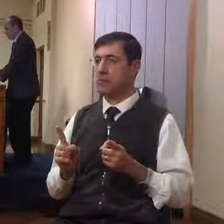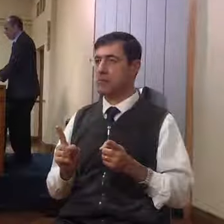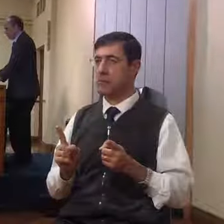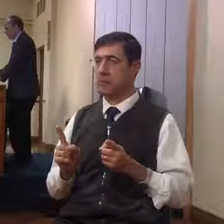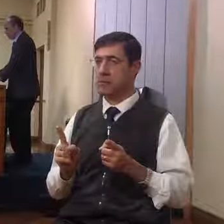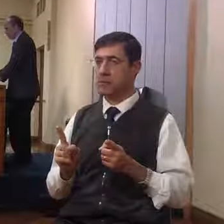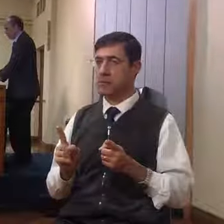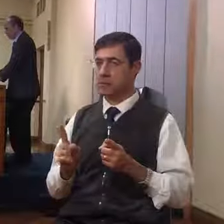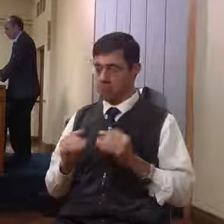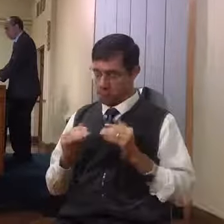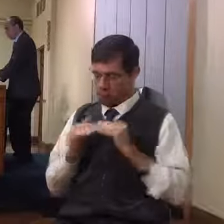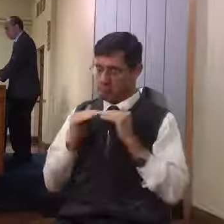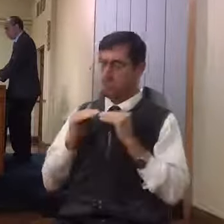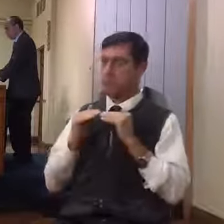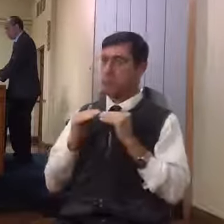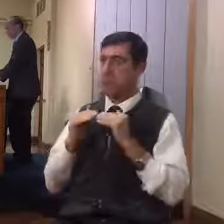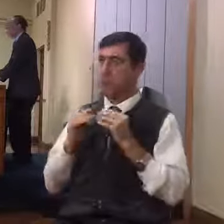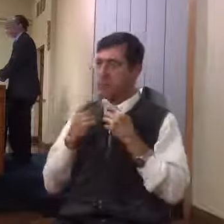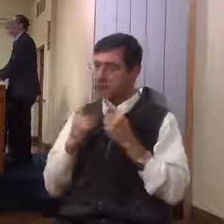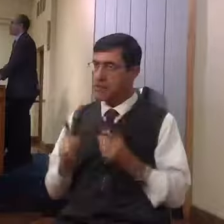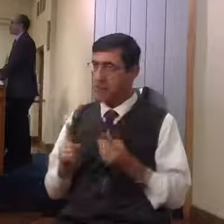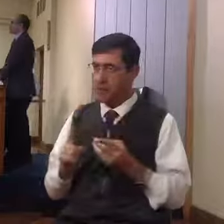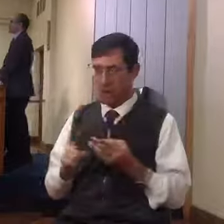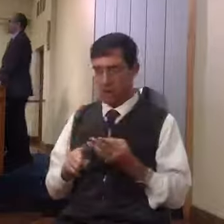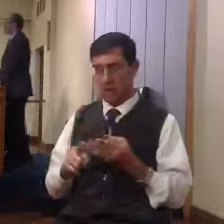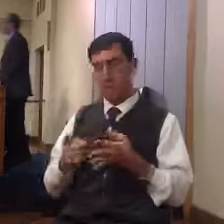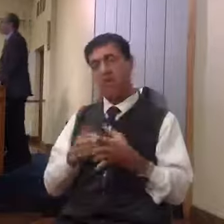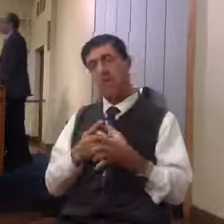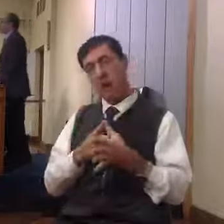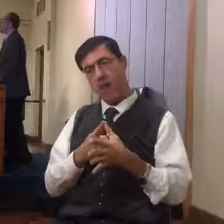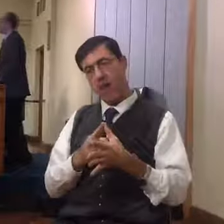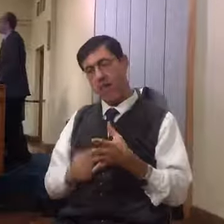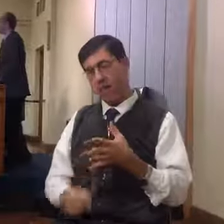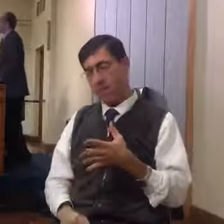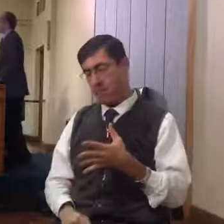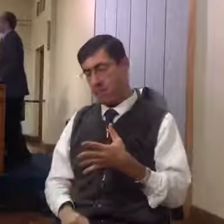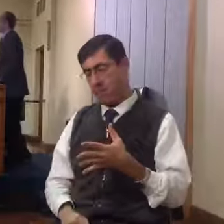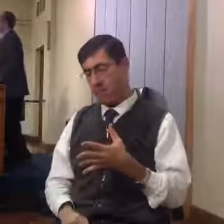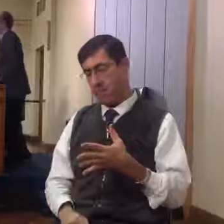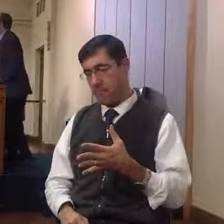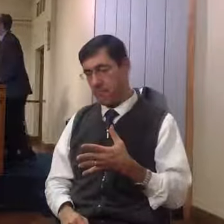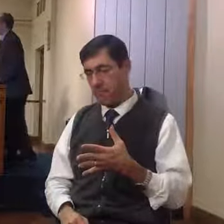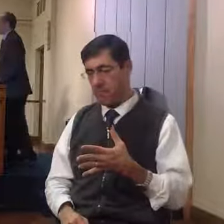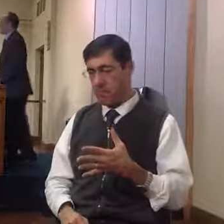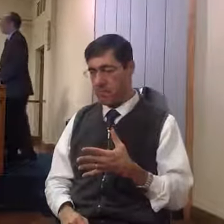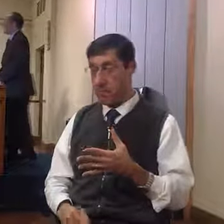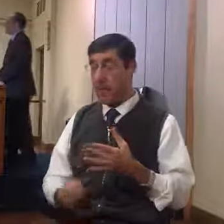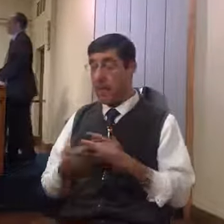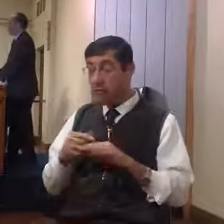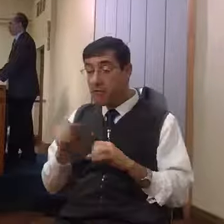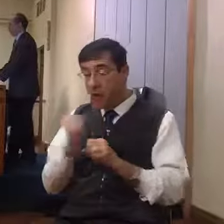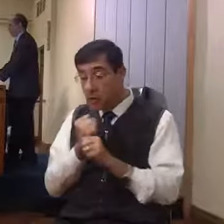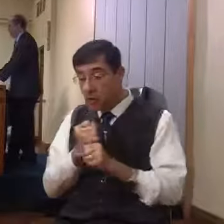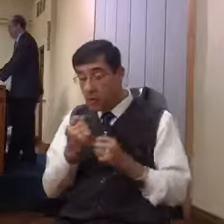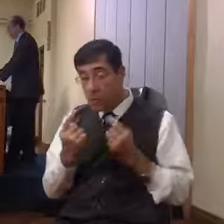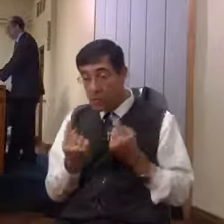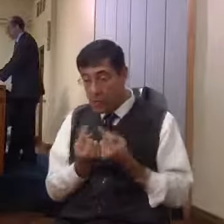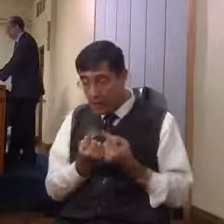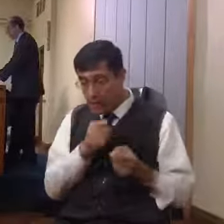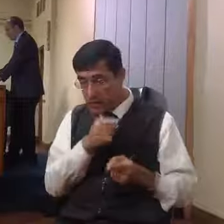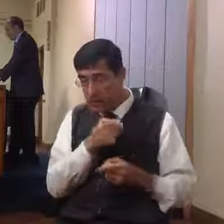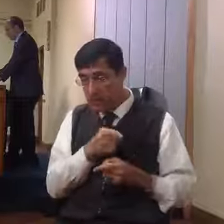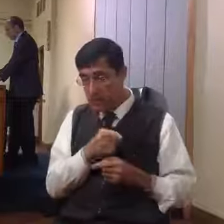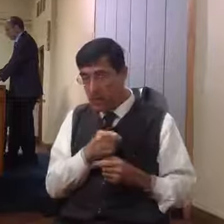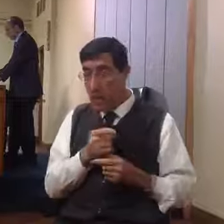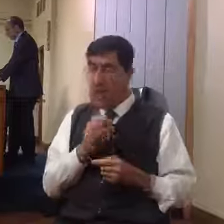2 Thessalonians 1:11-12. The fifth one, can I ask God to bless it? And that is